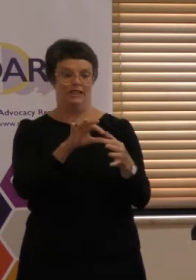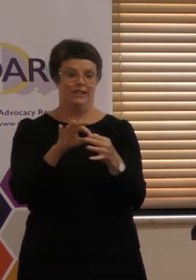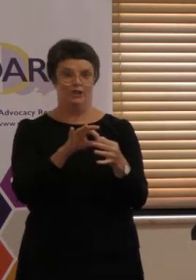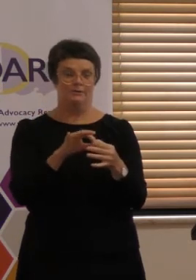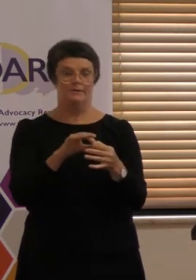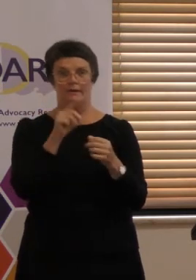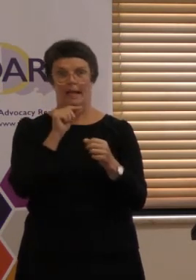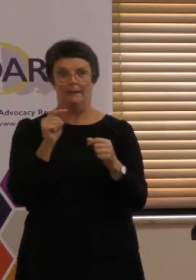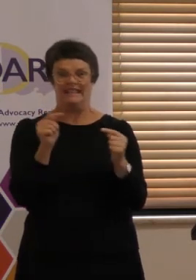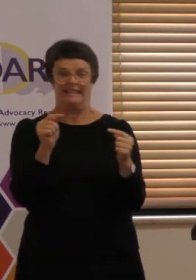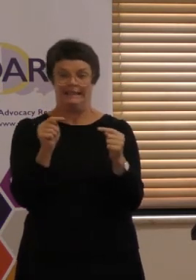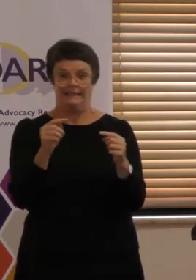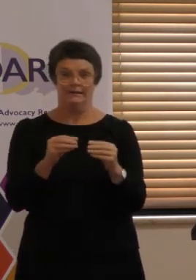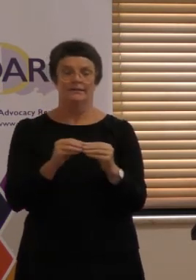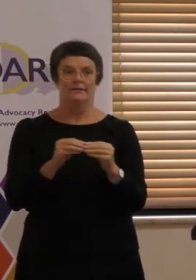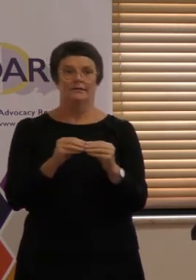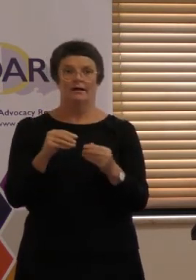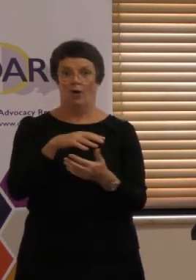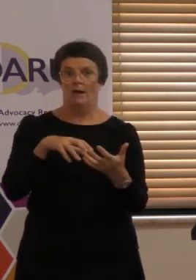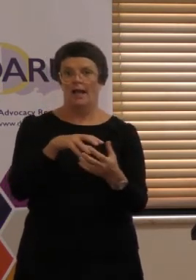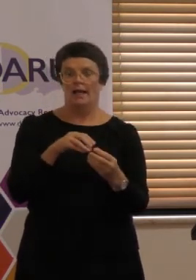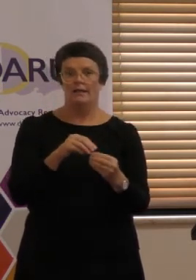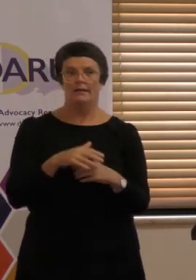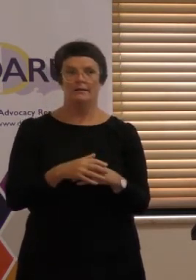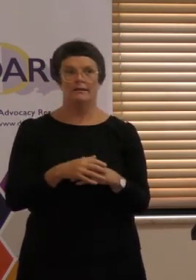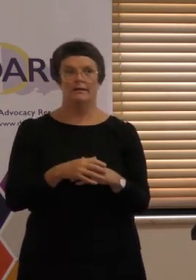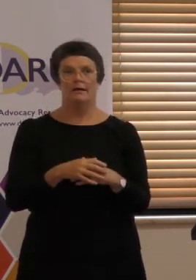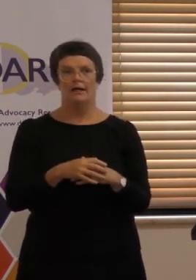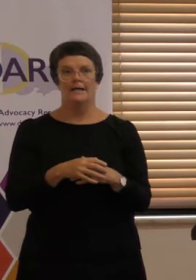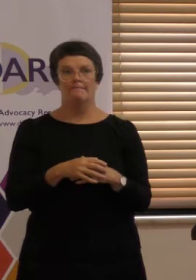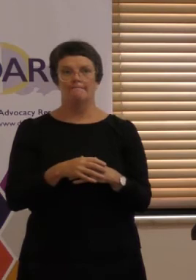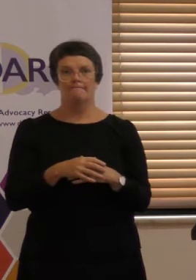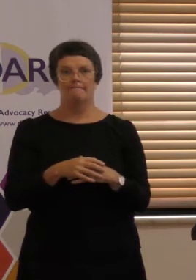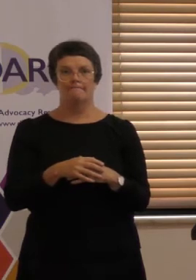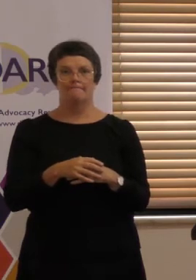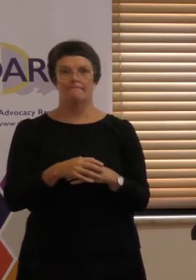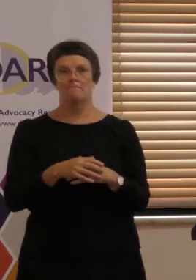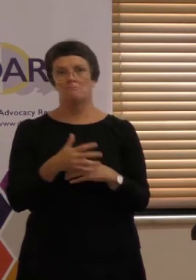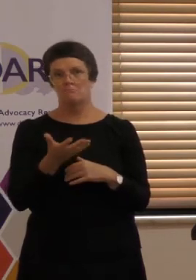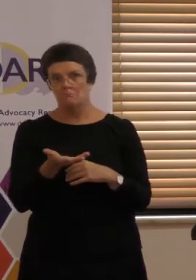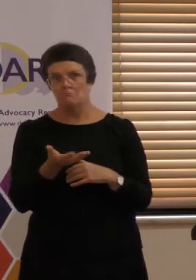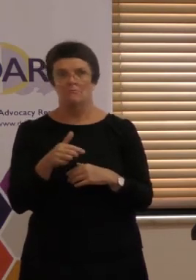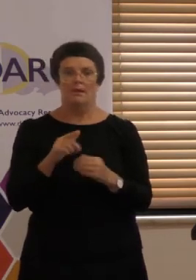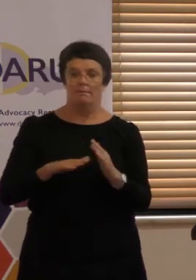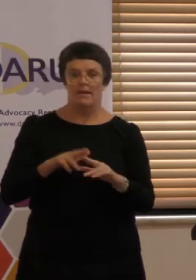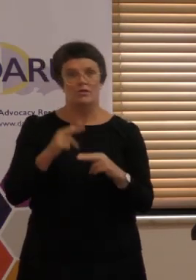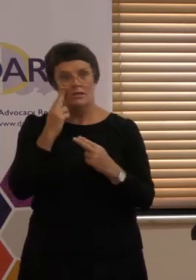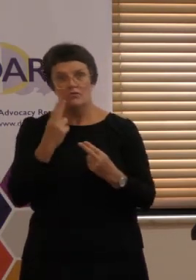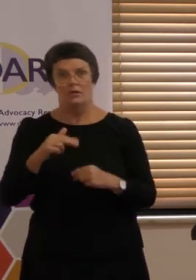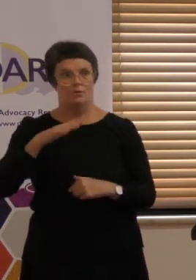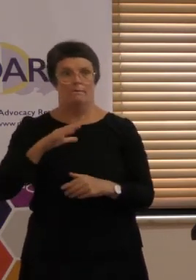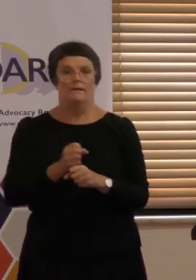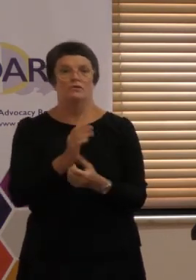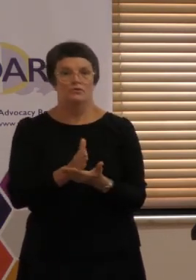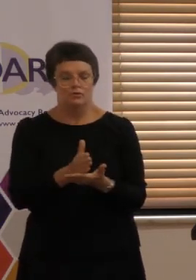complicated, even if you don't add in the kind of desire and drive to make sure that your child is getting the best that they can